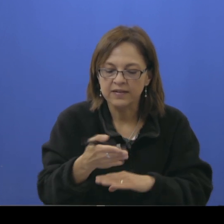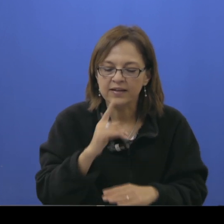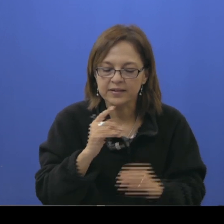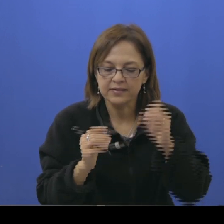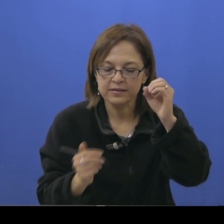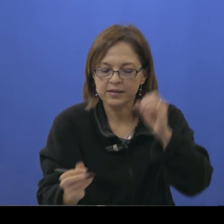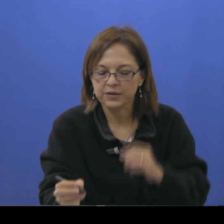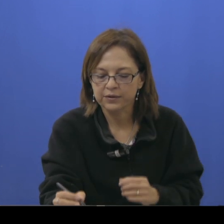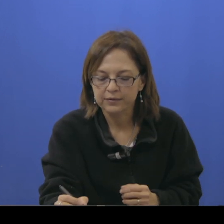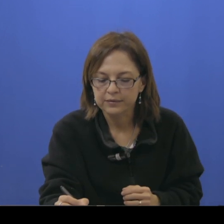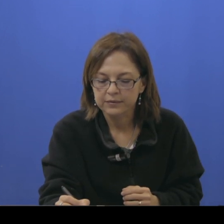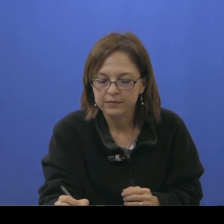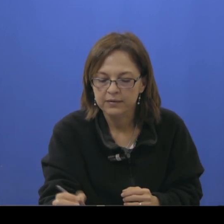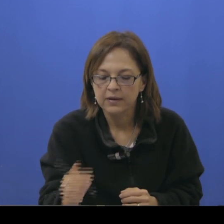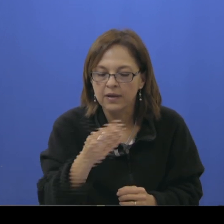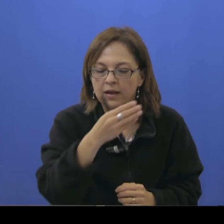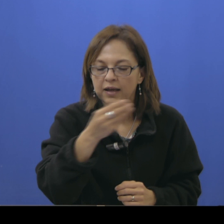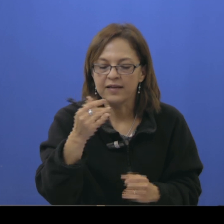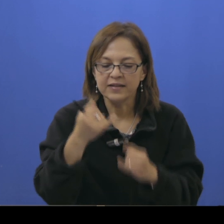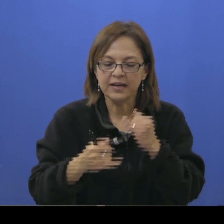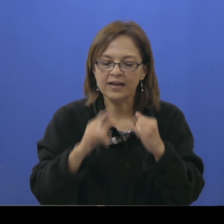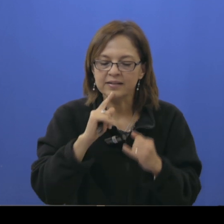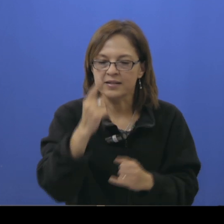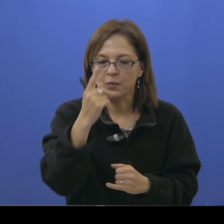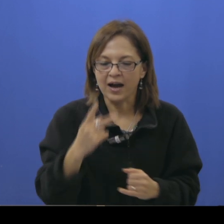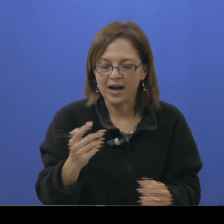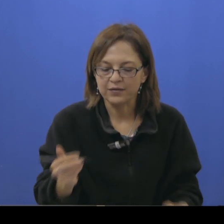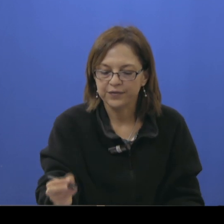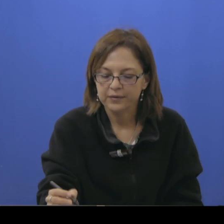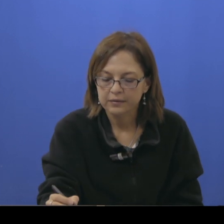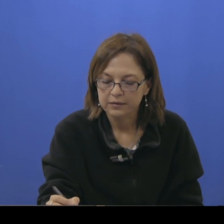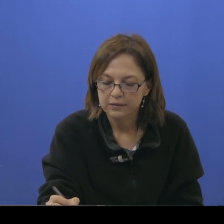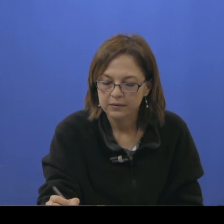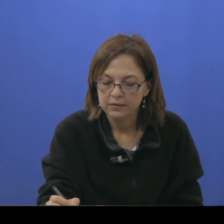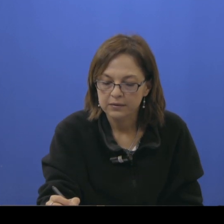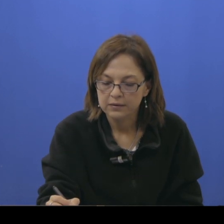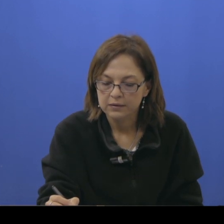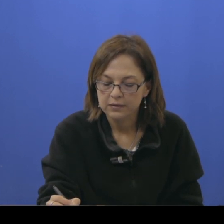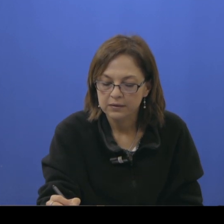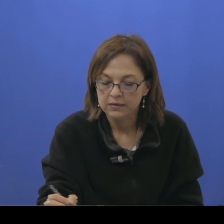The next is 0. And the last is 1/2.